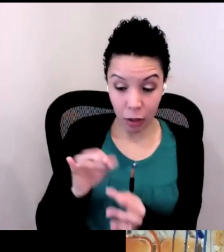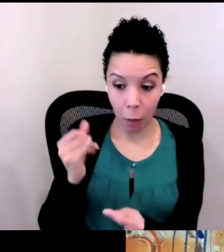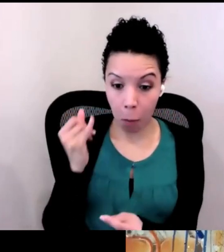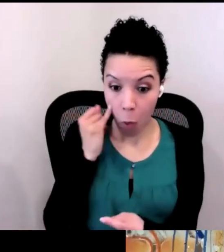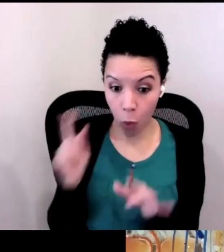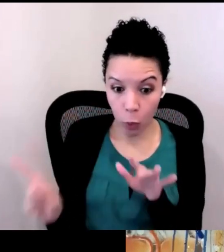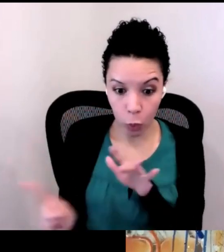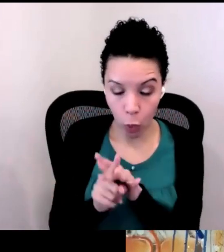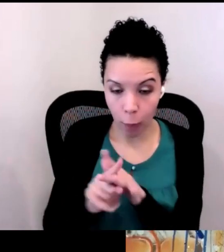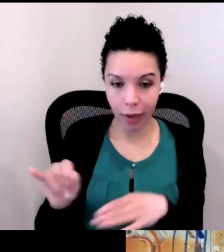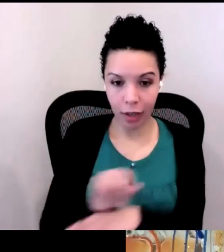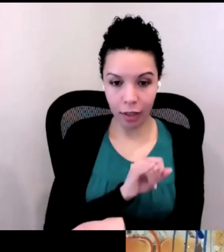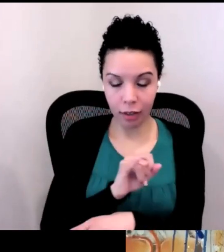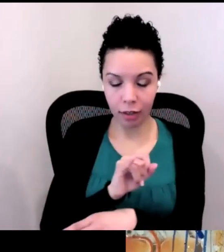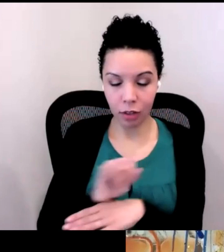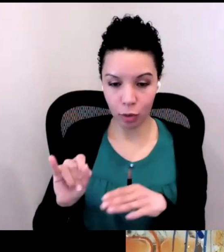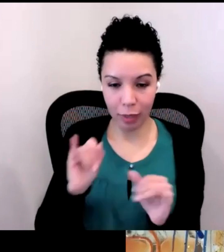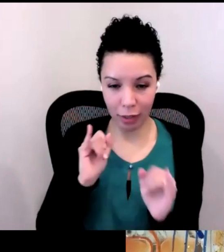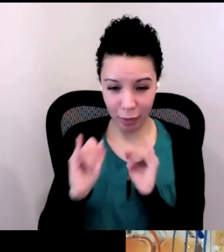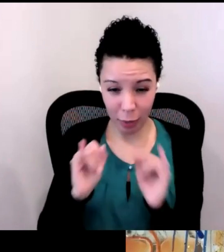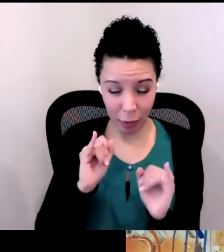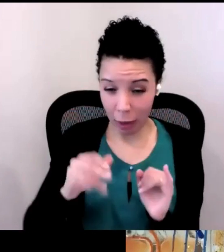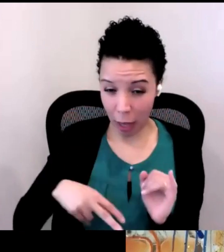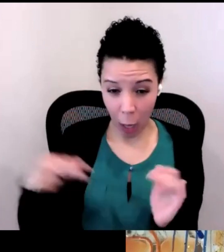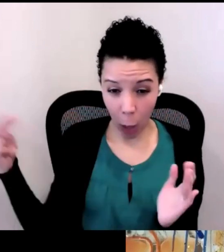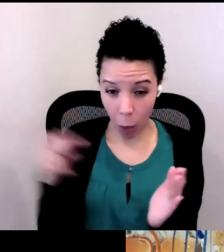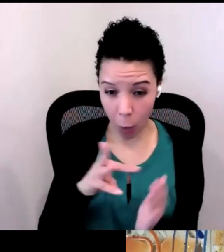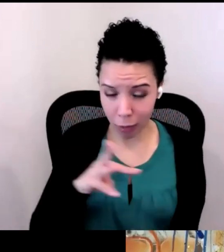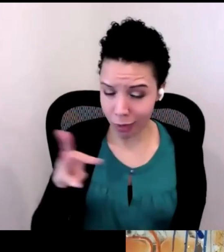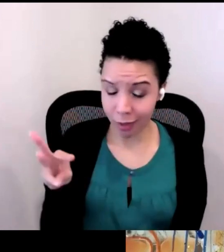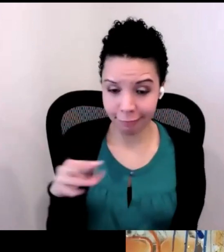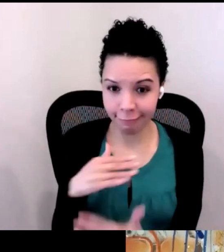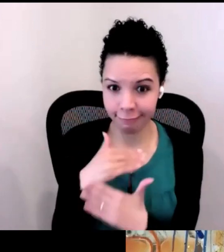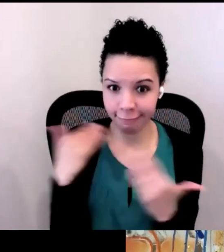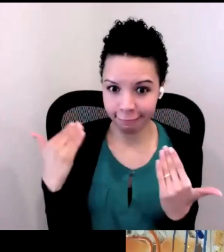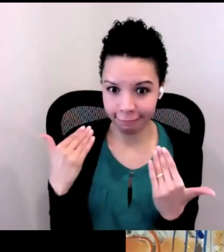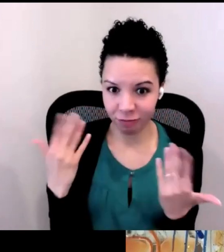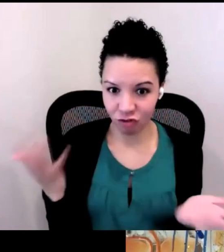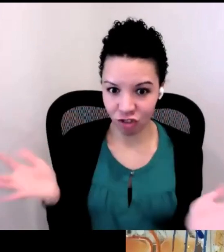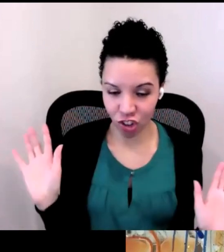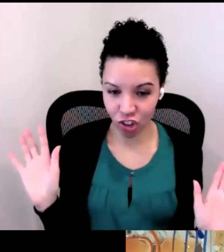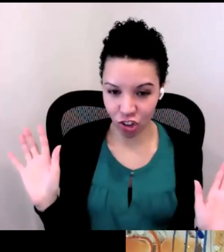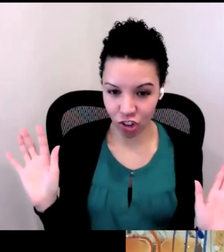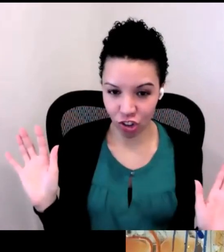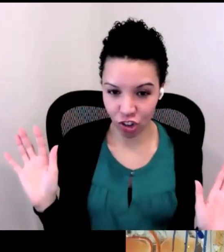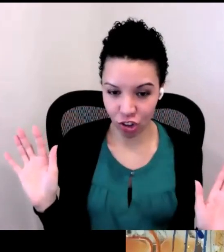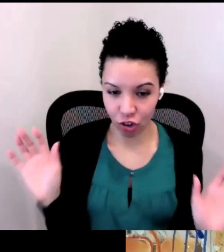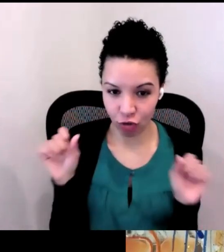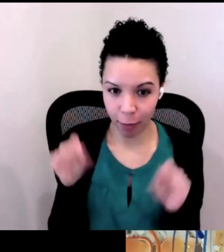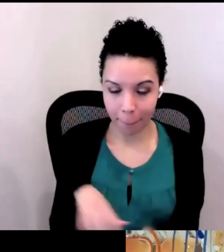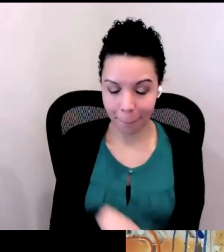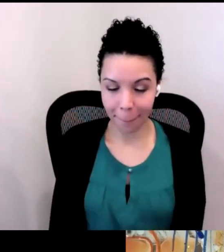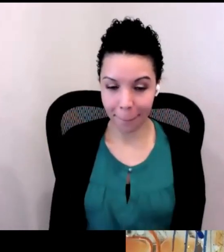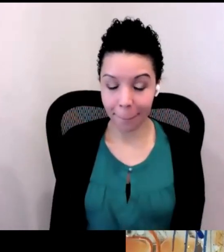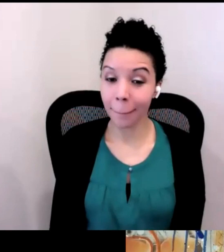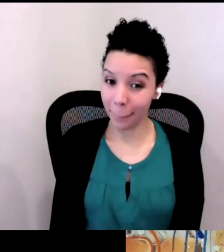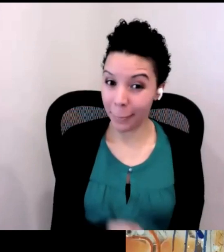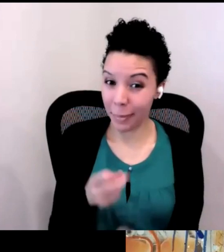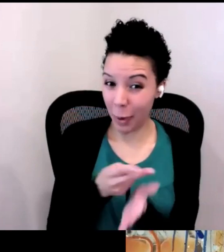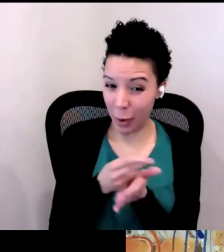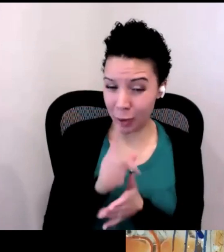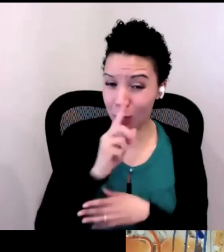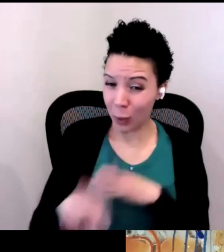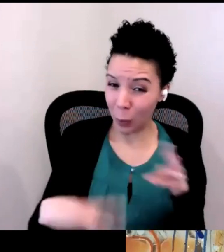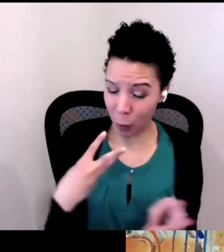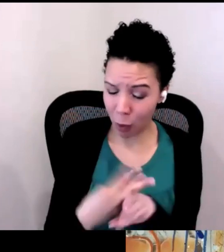website, you're not getting past, it's done, it's over. See you later. And you know what? That's the honest truth. That's the real world. She's a very busy person,